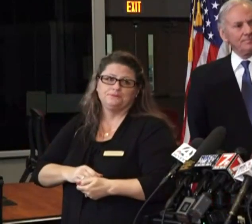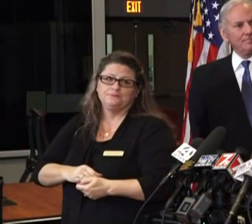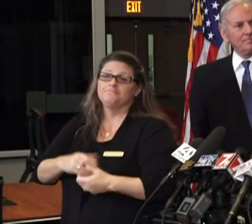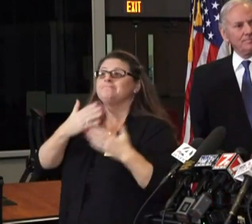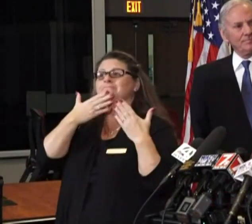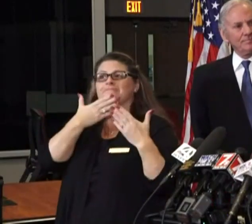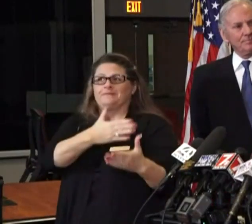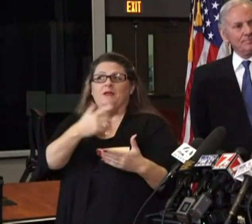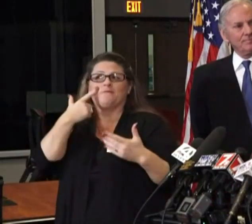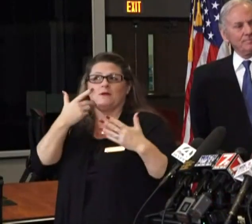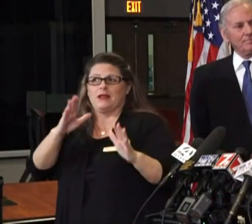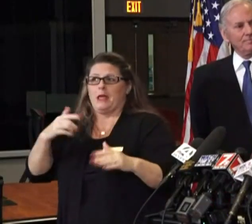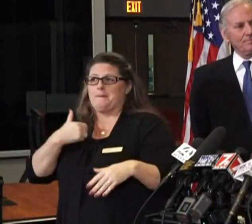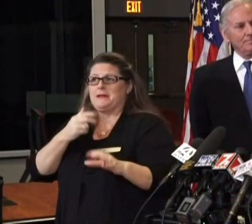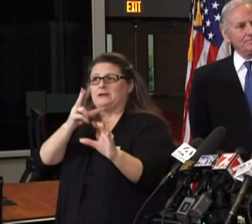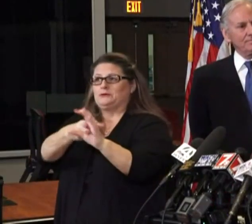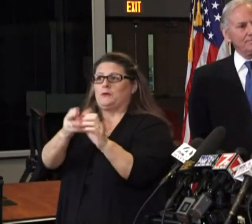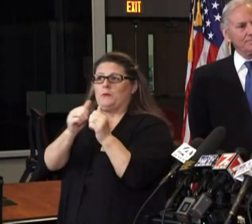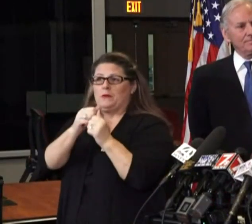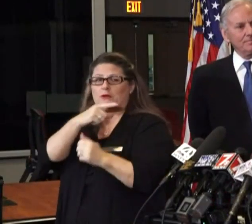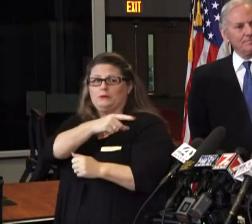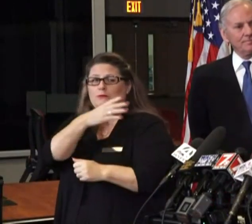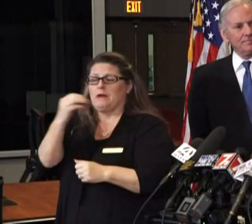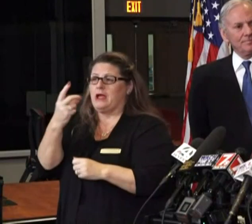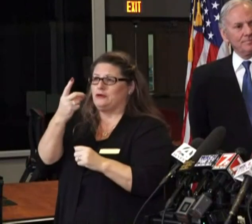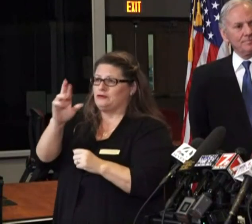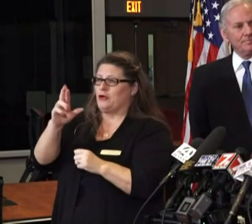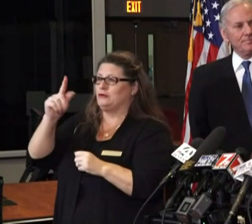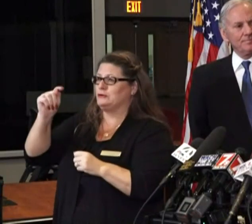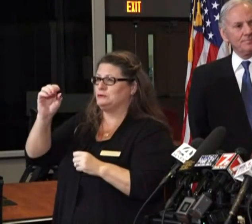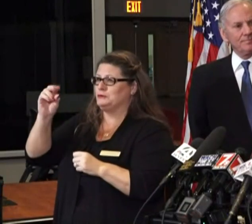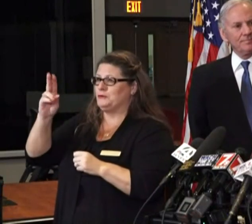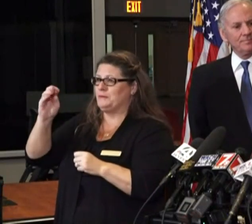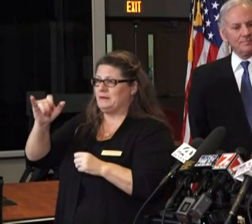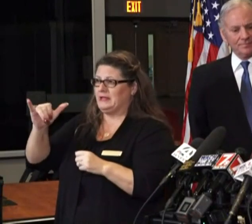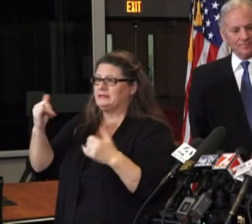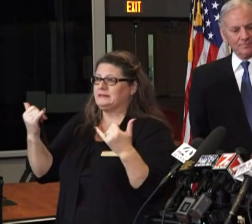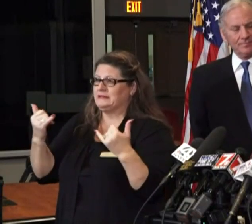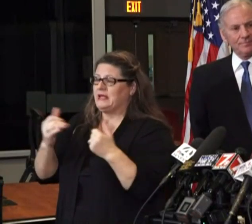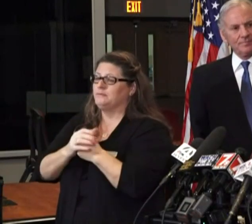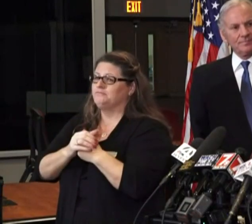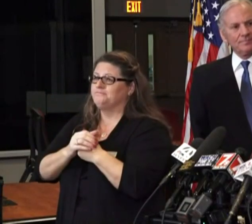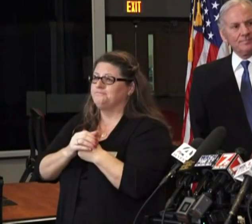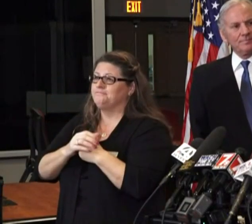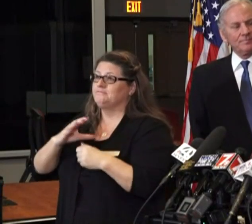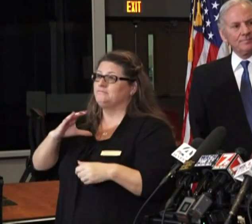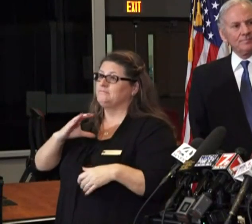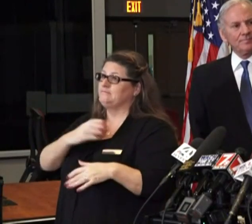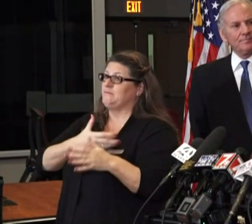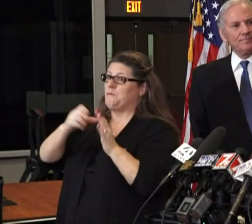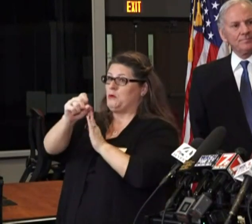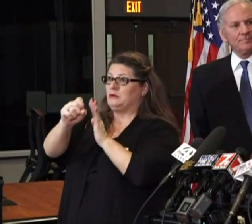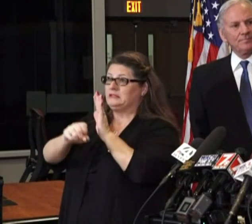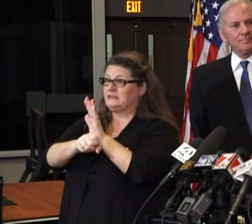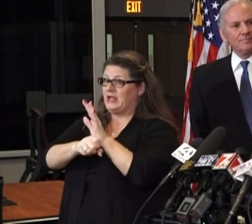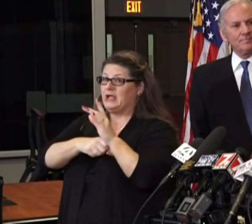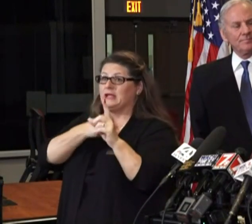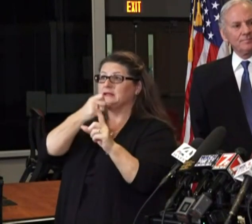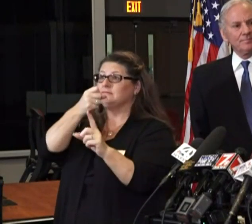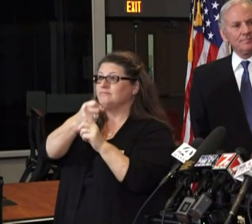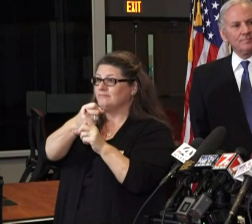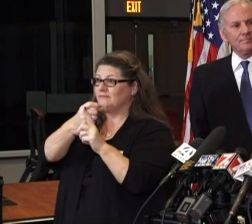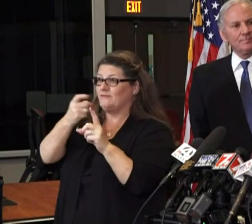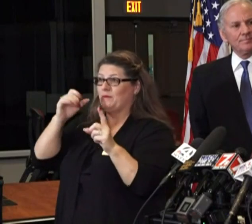Thank you for allowing me to join you and Dr. Toomey here today. In regards to the situation facing our state, MUSC's